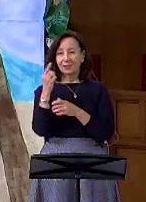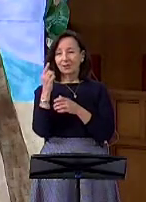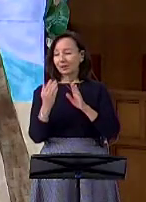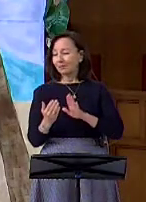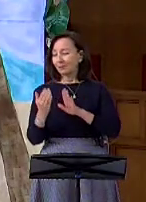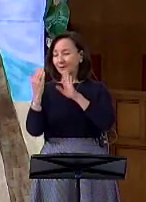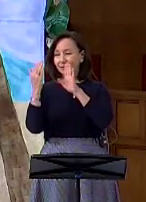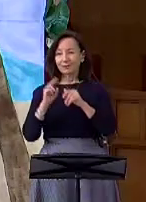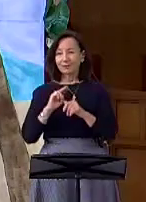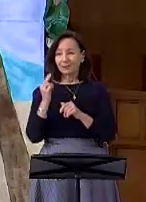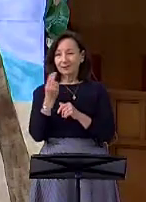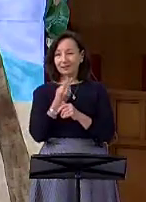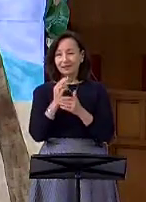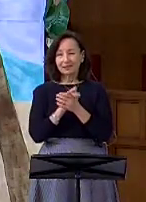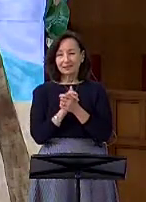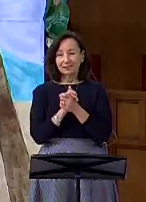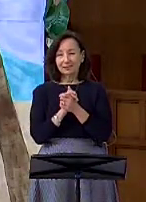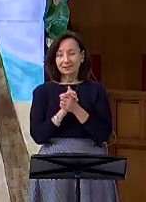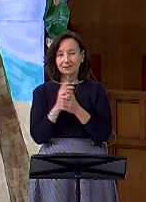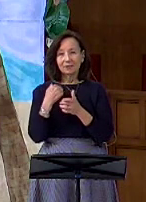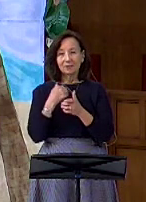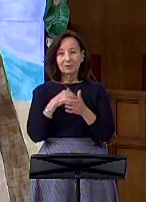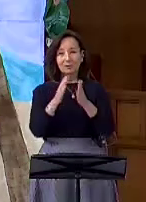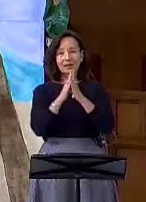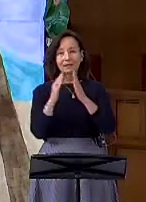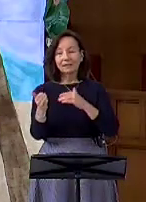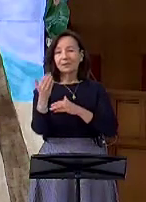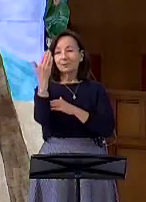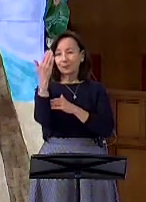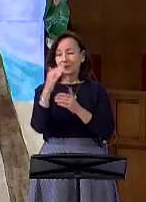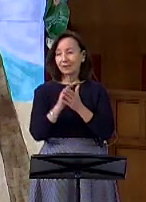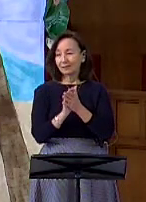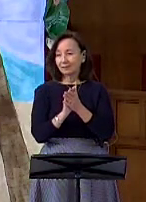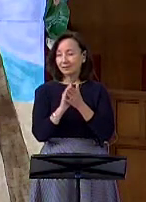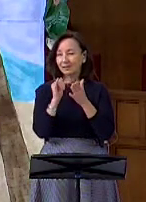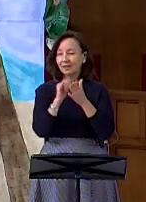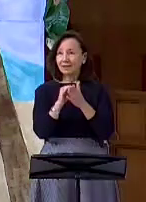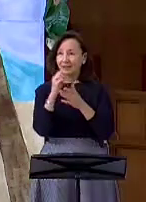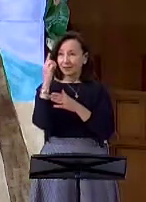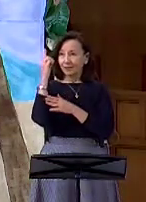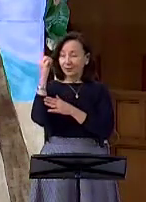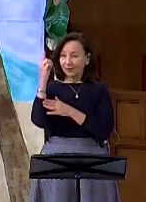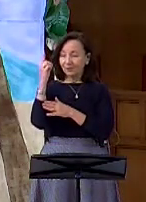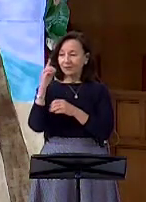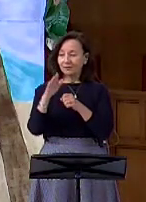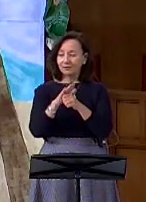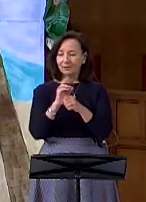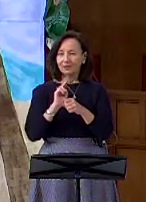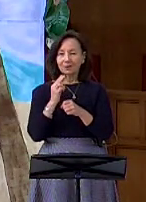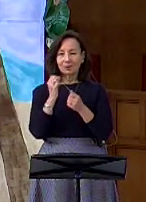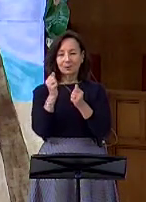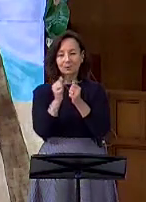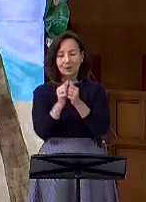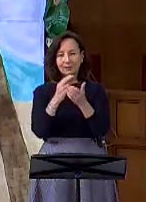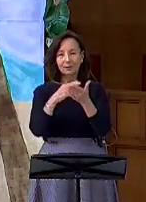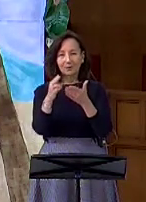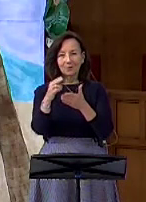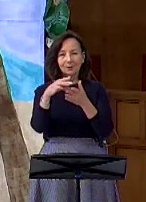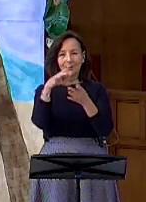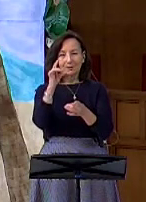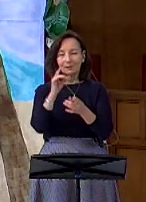us. We ask this morning that you fill us with the Holy Spirit,